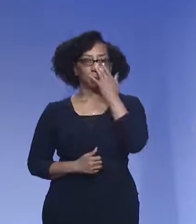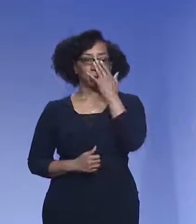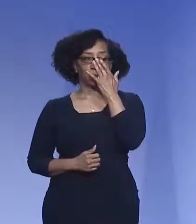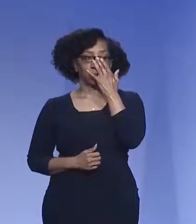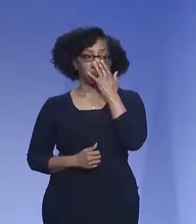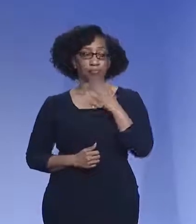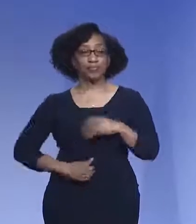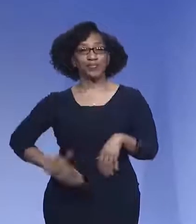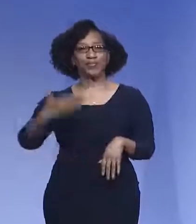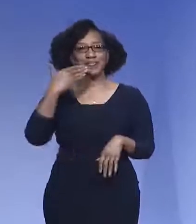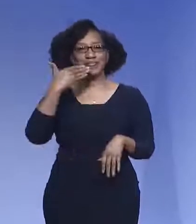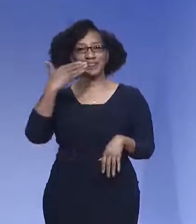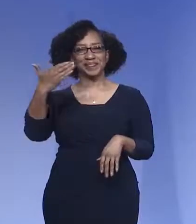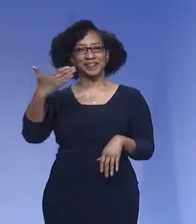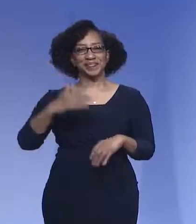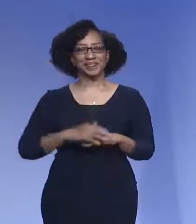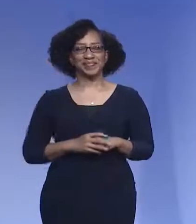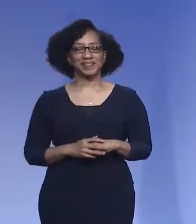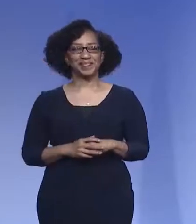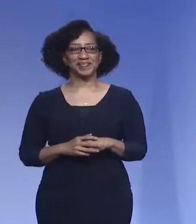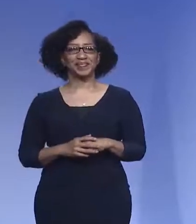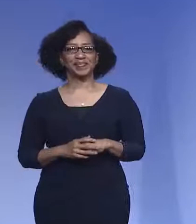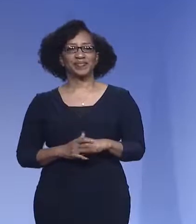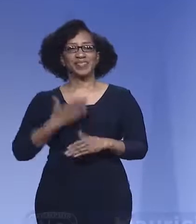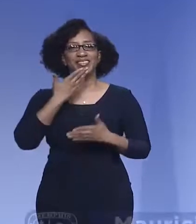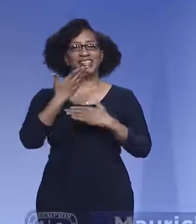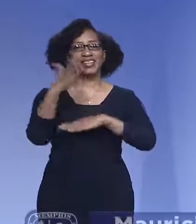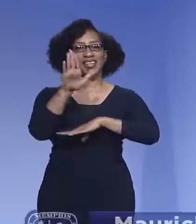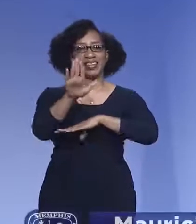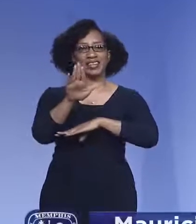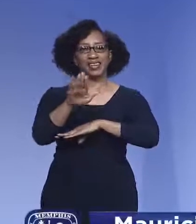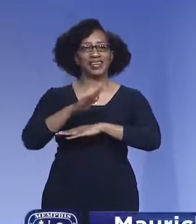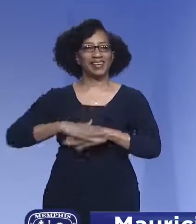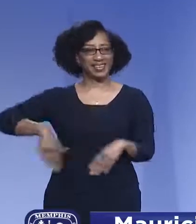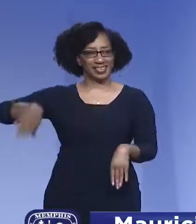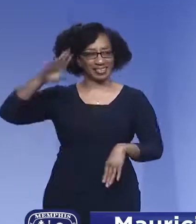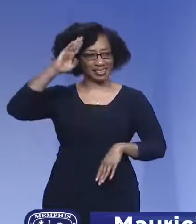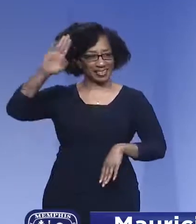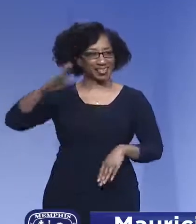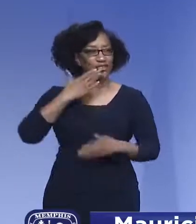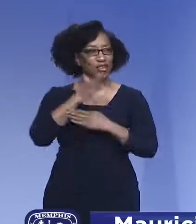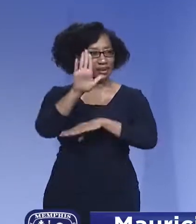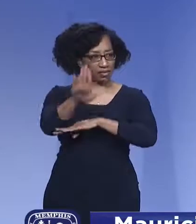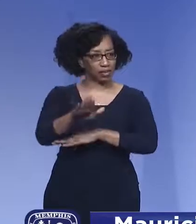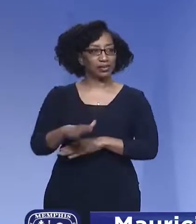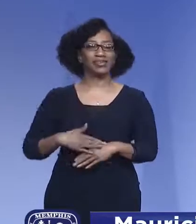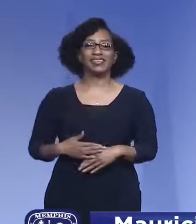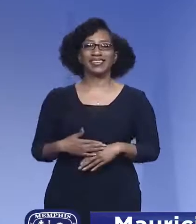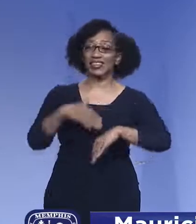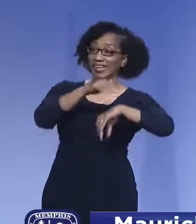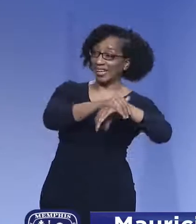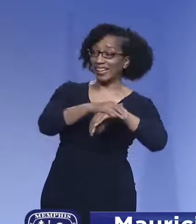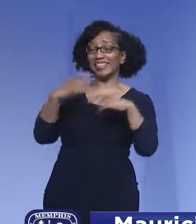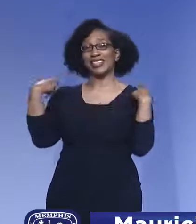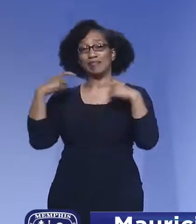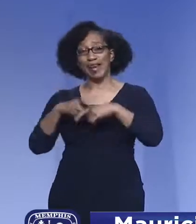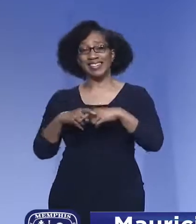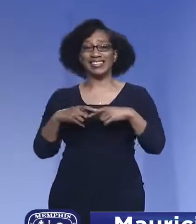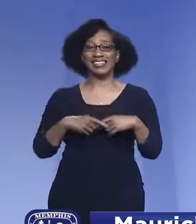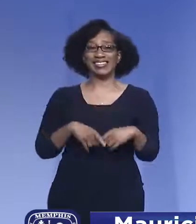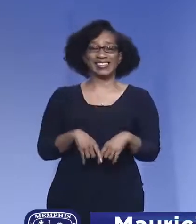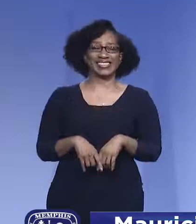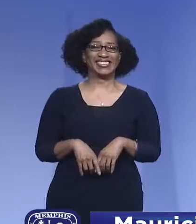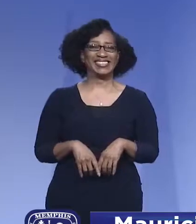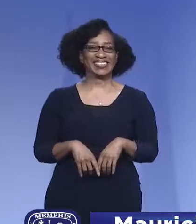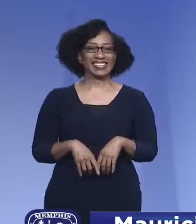Thank you, Doug. Well, good afternoon. Buenas tardes. You ready to do this in English and Spanish? Well, we'll see. So